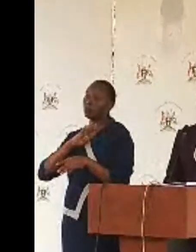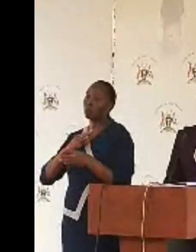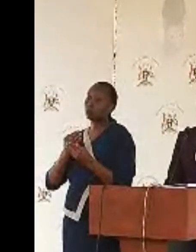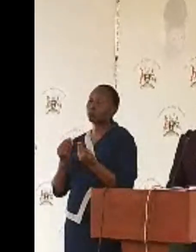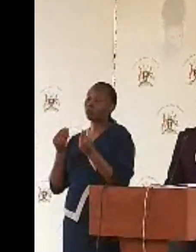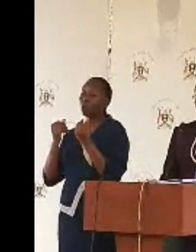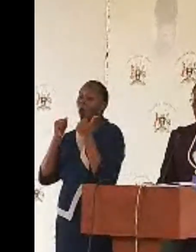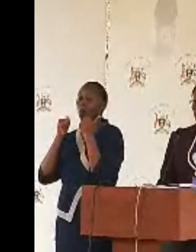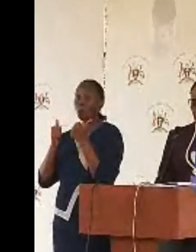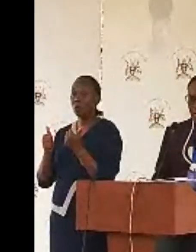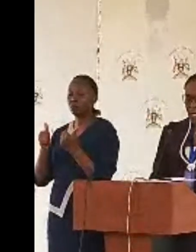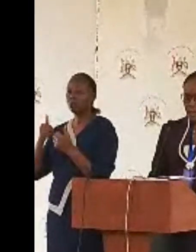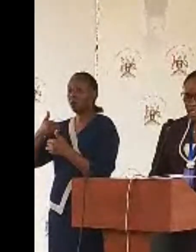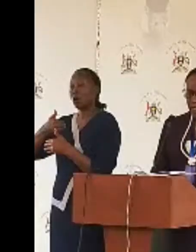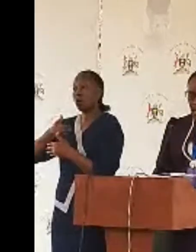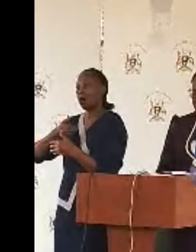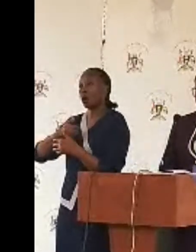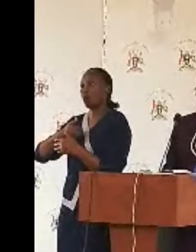bulungi nnyo, tulina